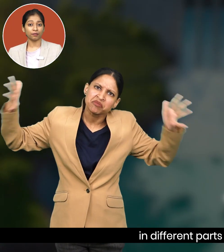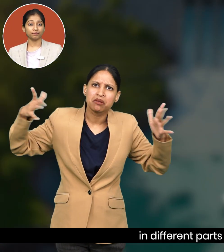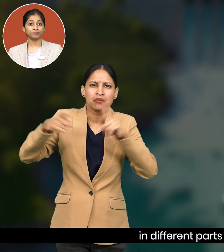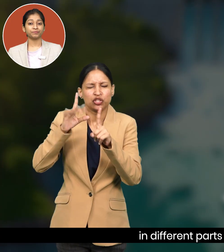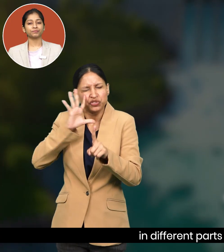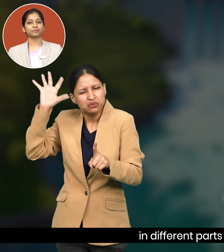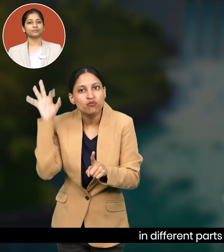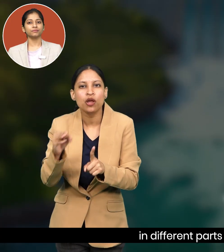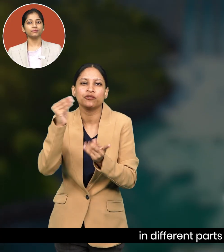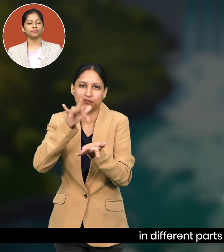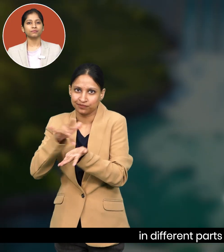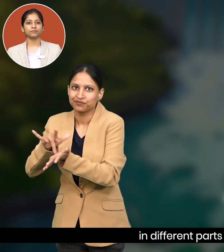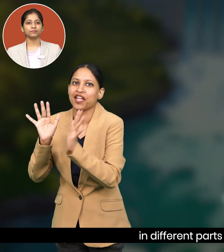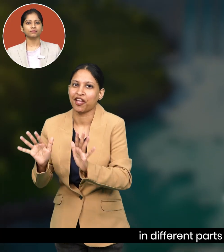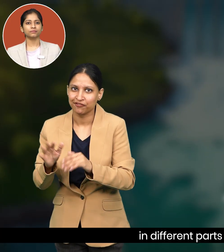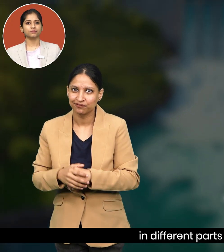Telangana.